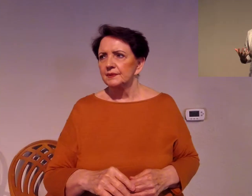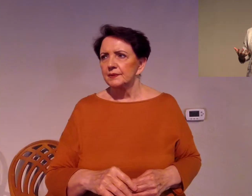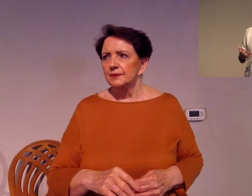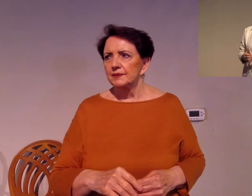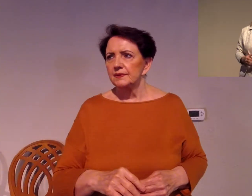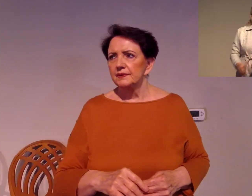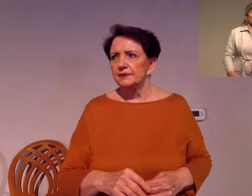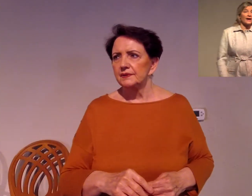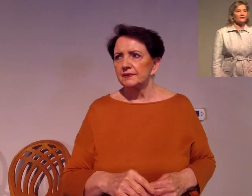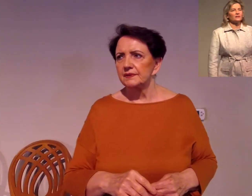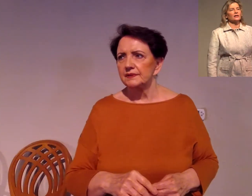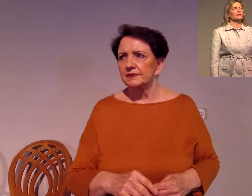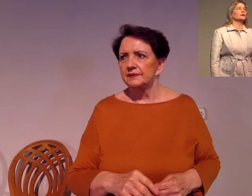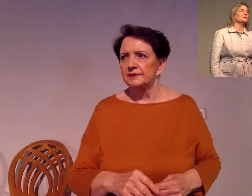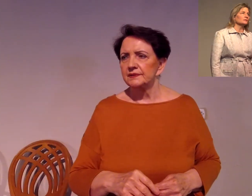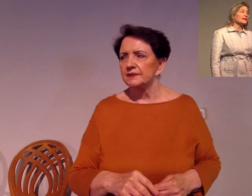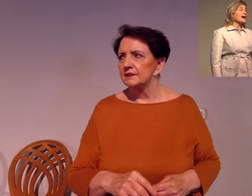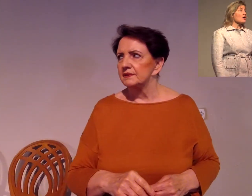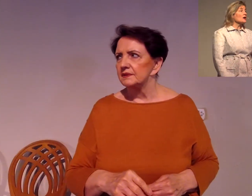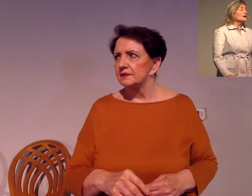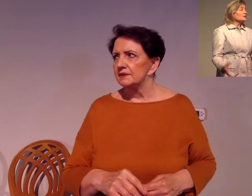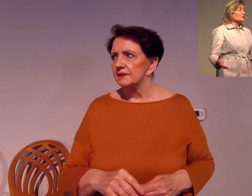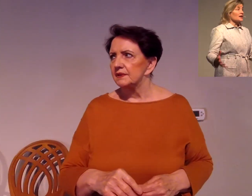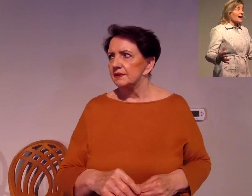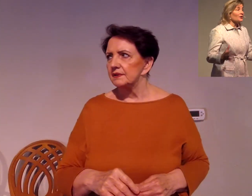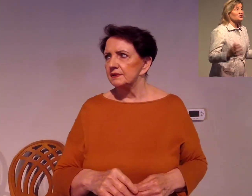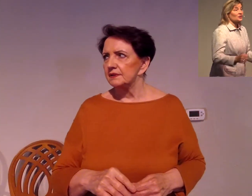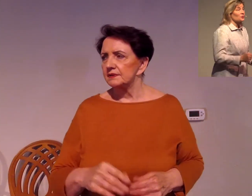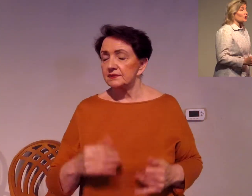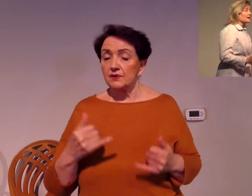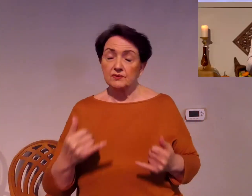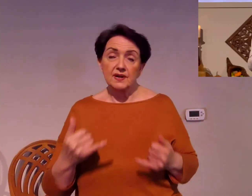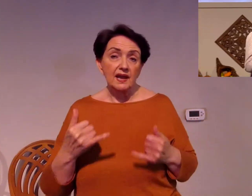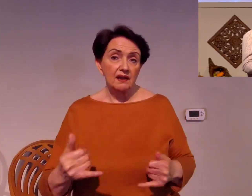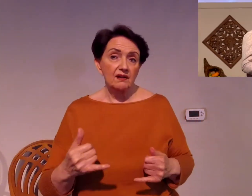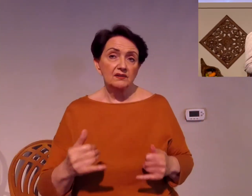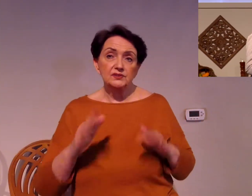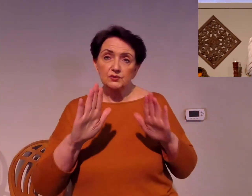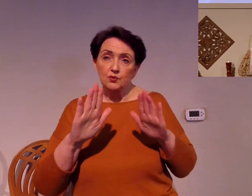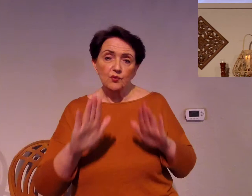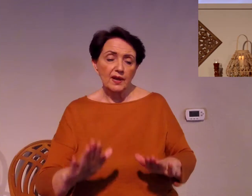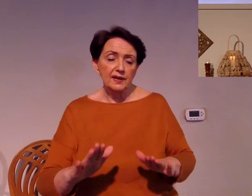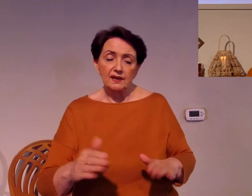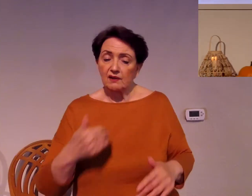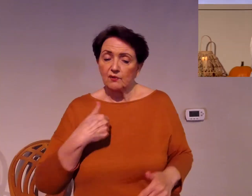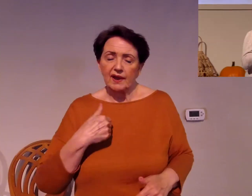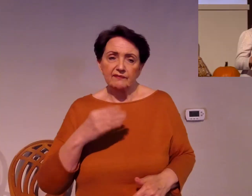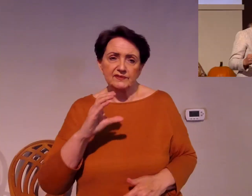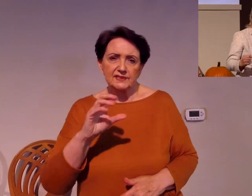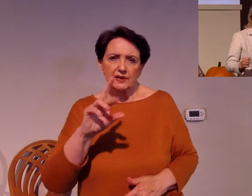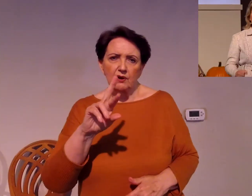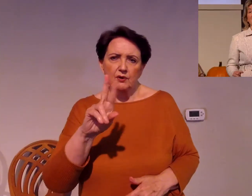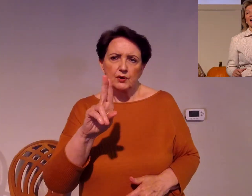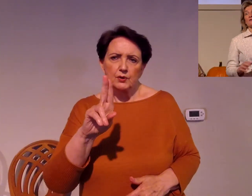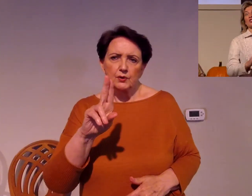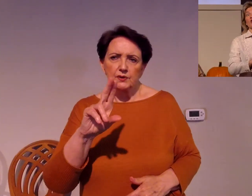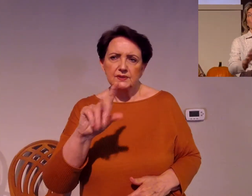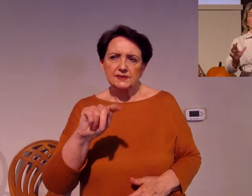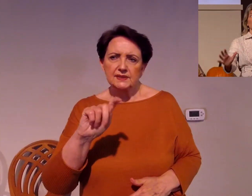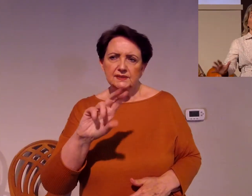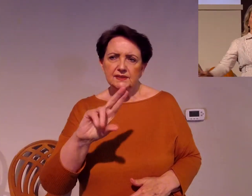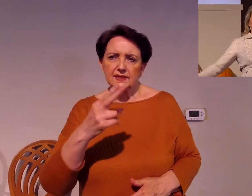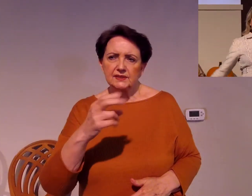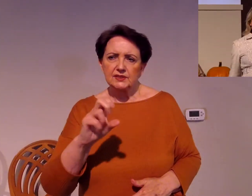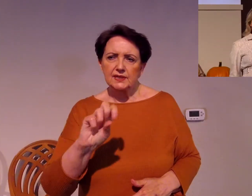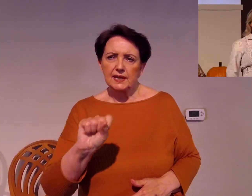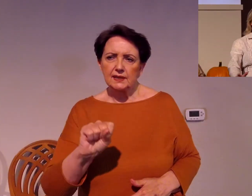This is really how it works. So I have to like, oh, now it's so great. I don't have crutches, but for the past 2 days, I have so